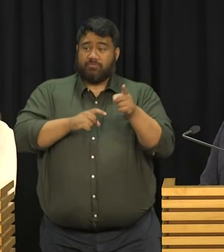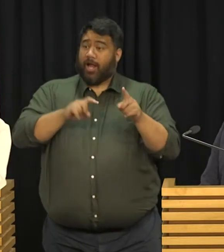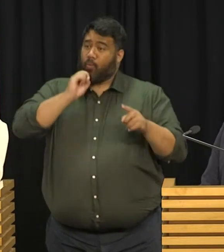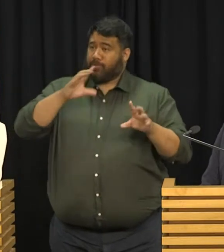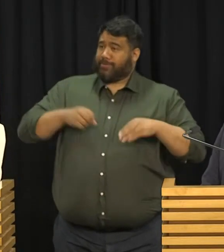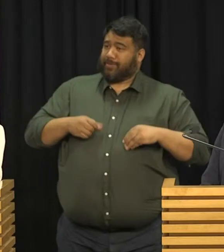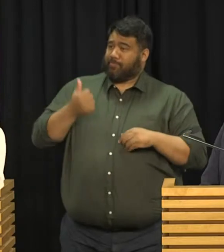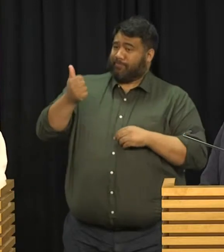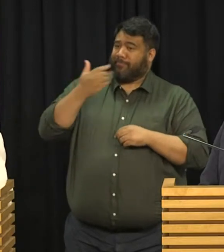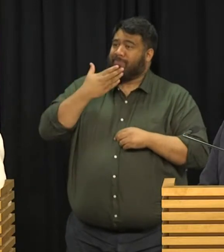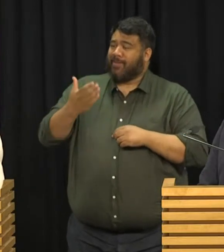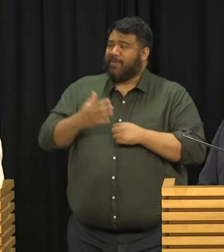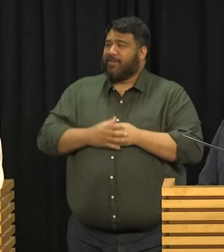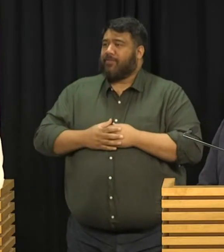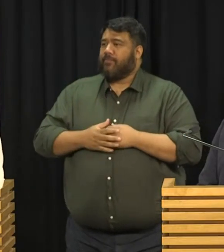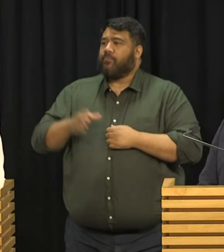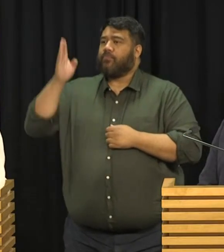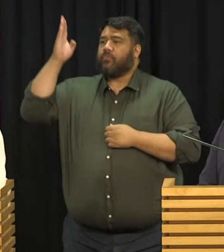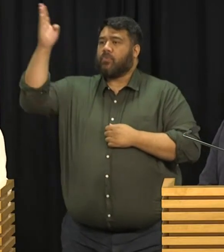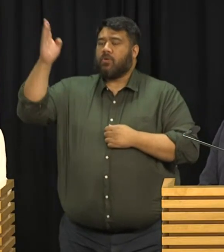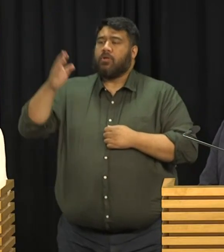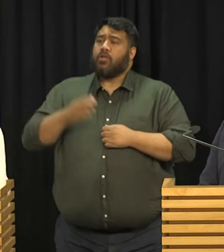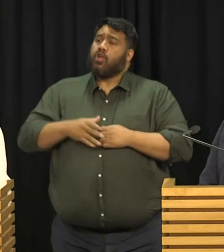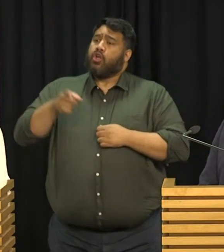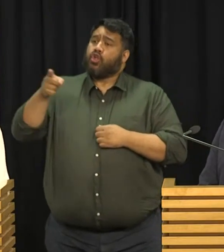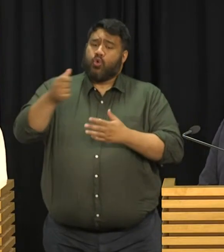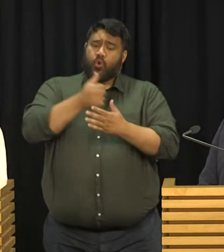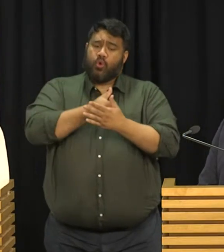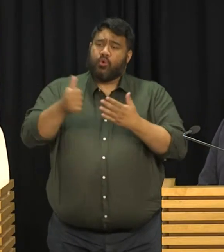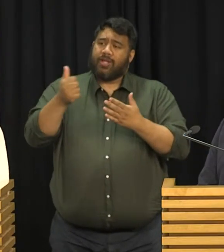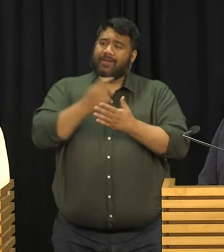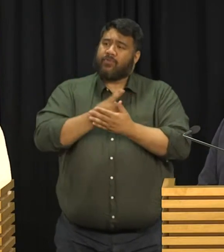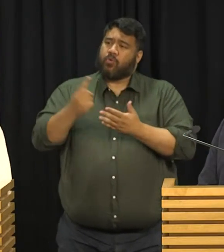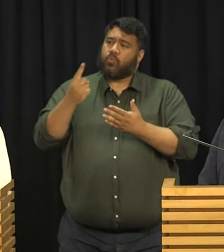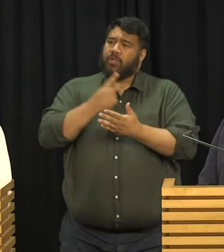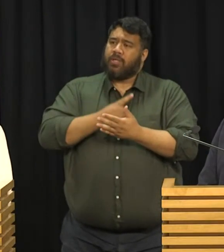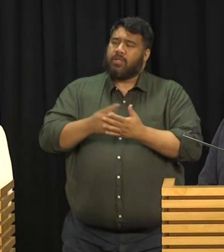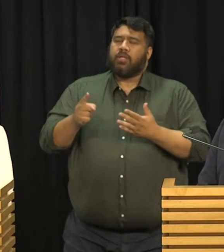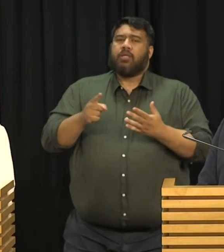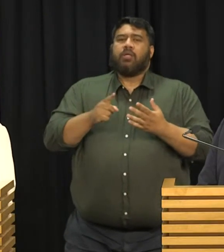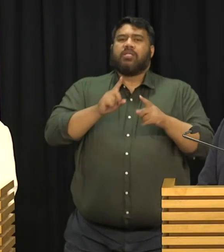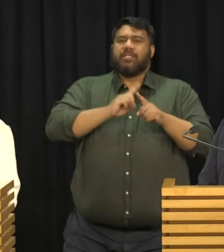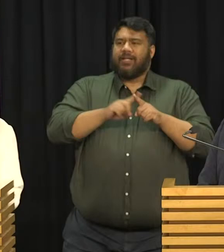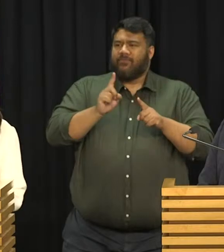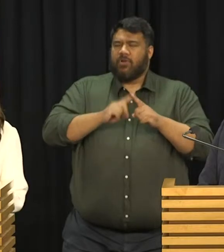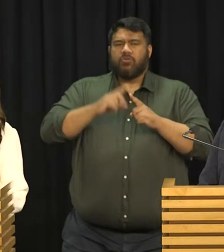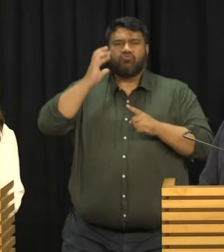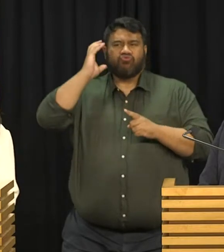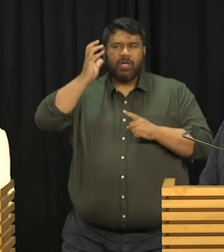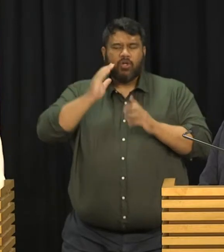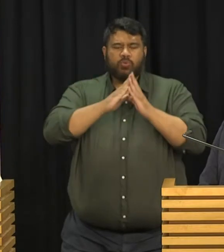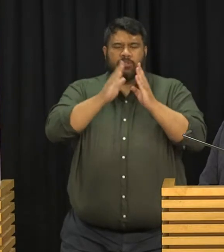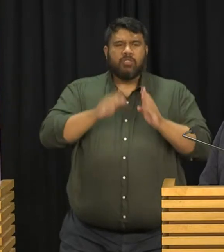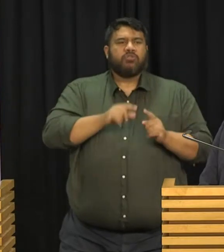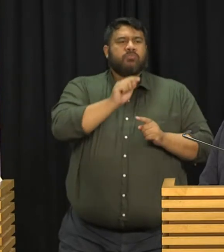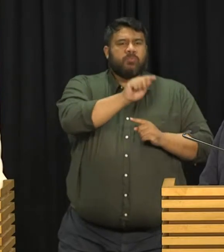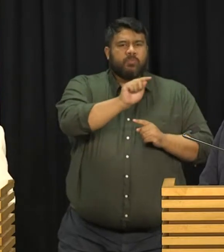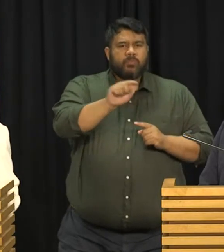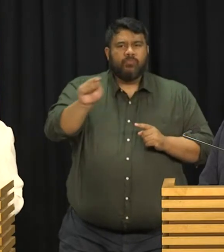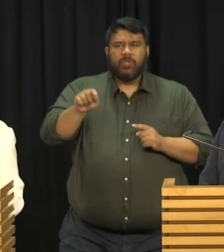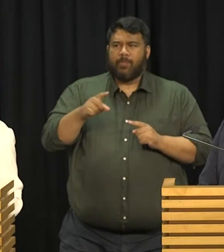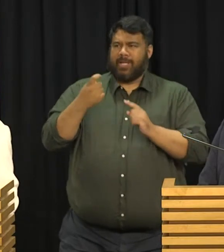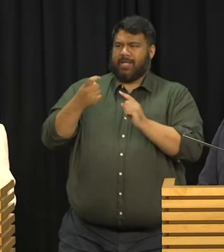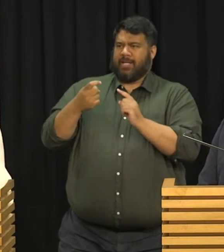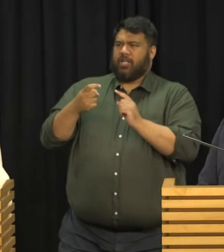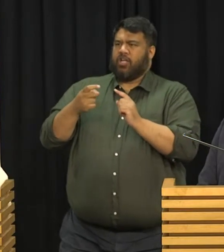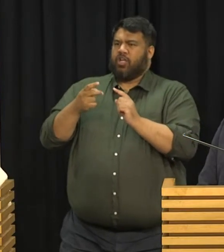the regular radio and television slots that you do weekly, why have you singled out News Talk ZB as the one that you won't be doing? Well, the first thing I'd